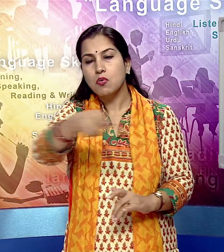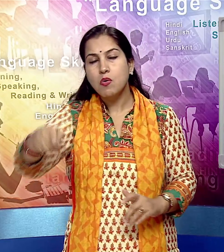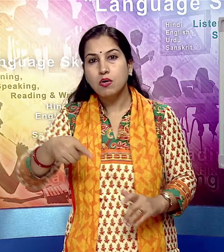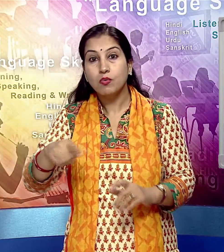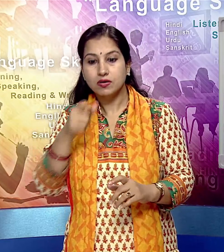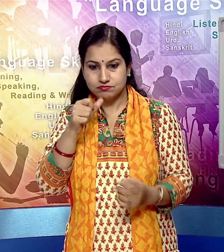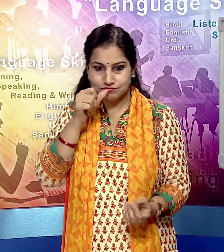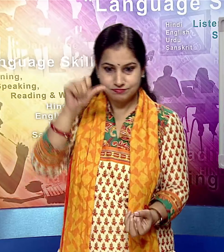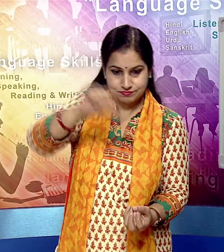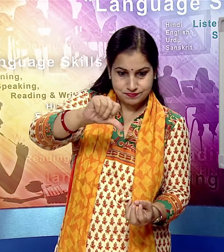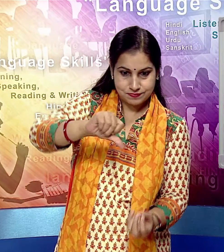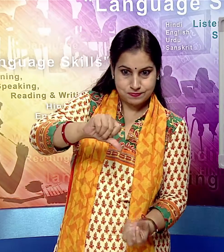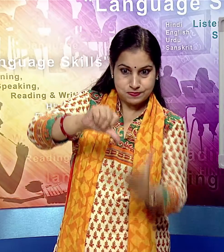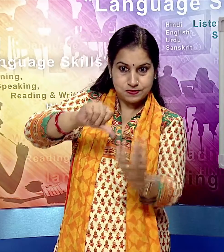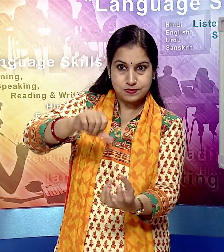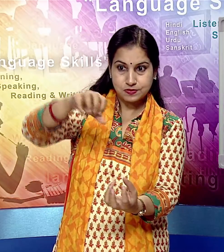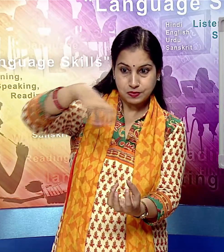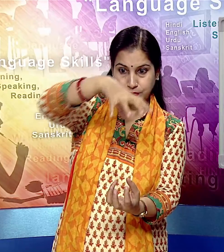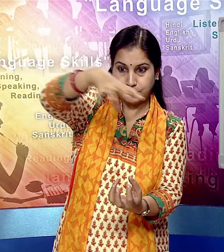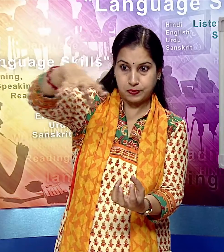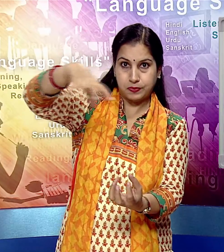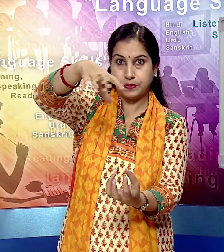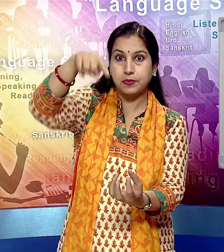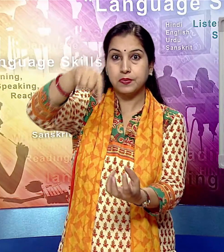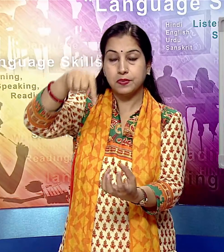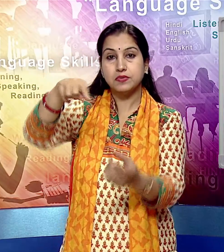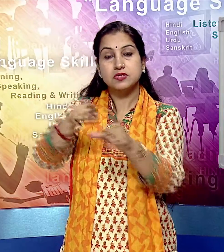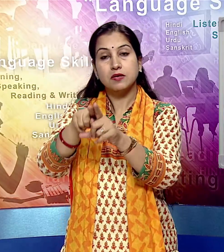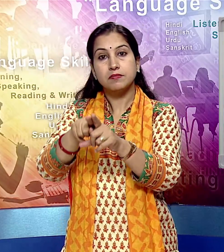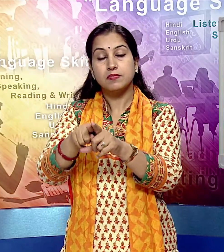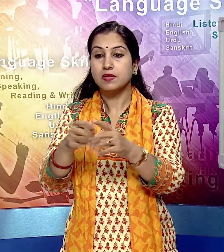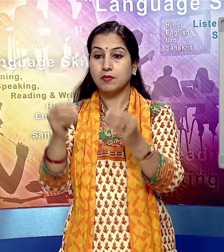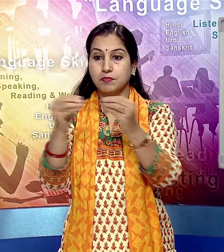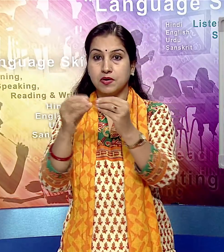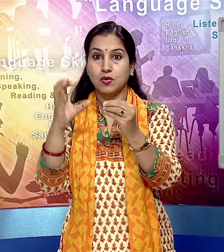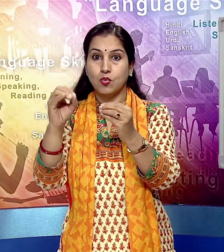evaporation, we cook in evaporation, we use boiling water for the cooking,